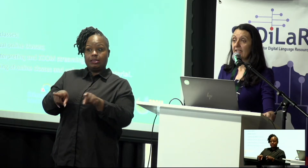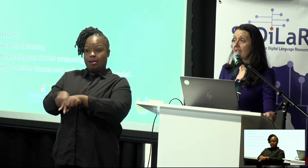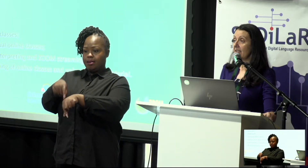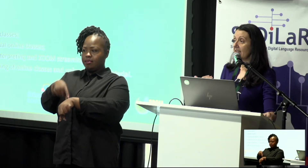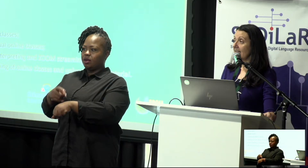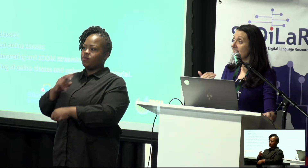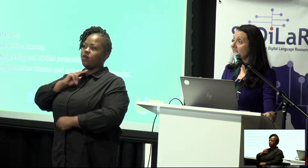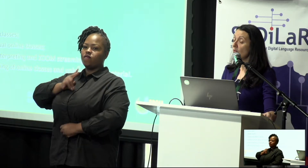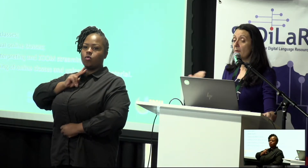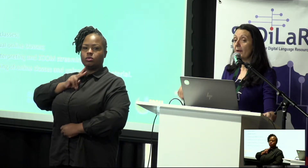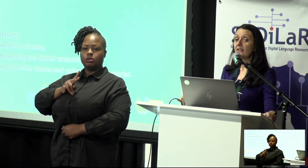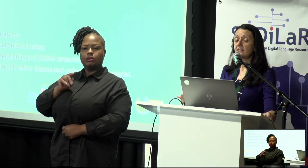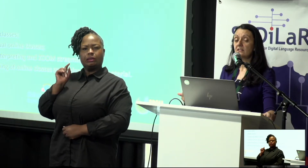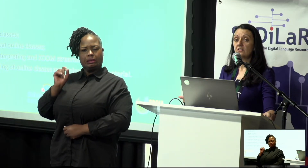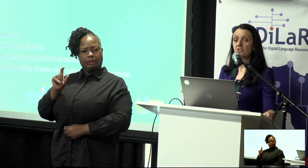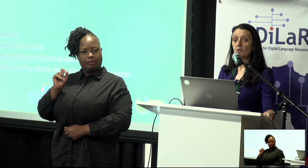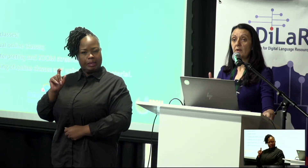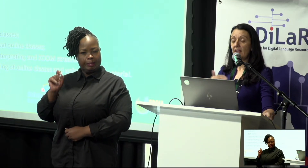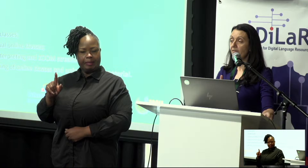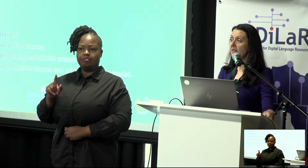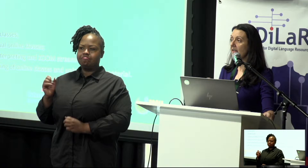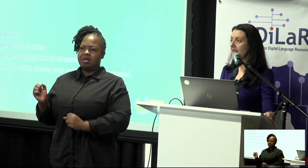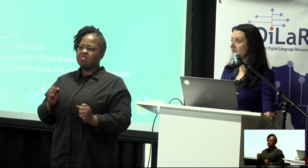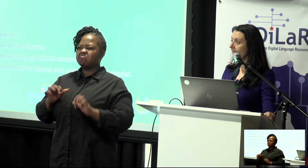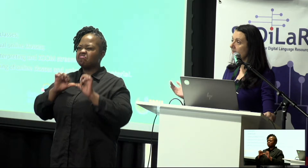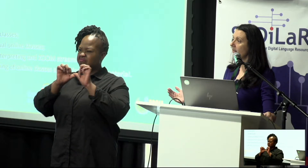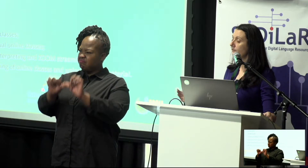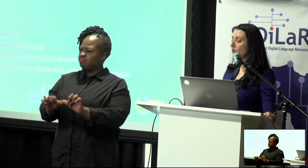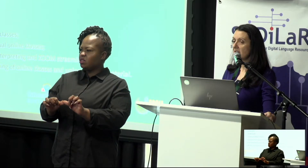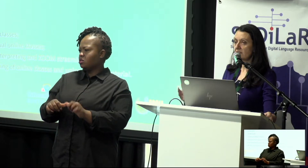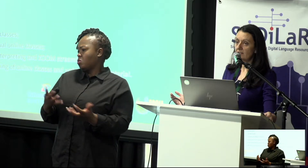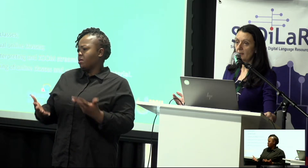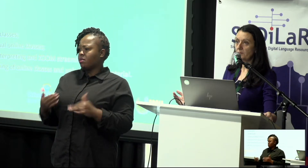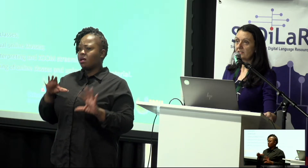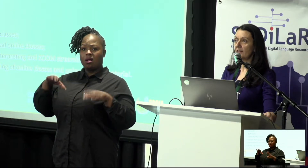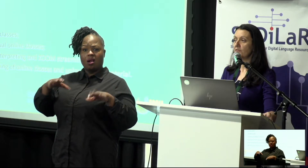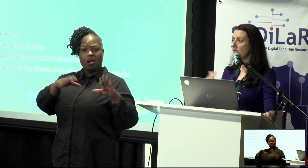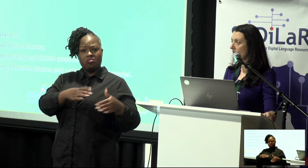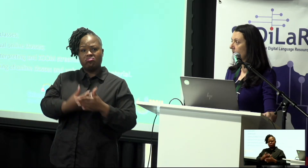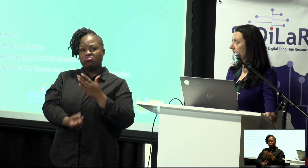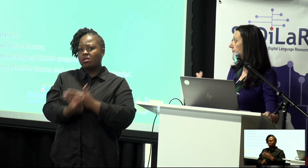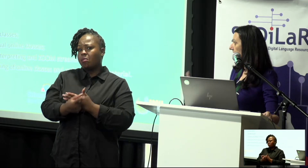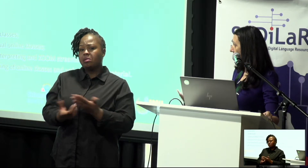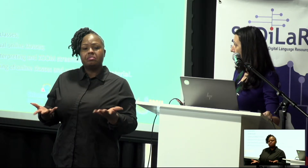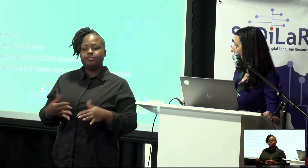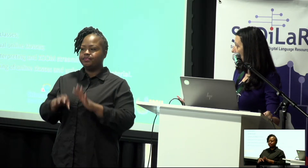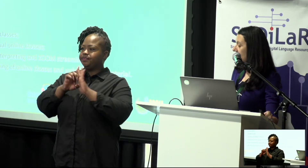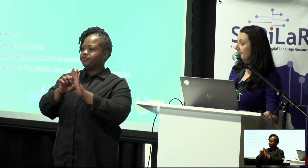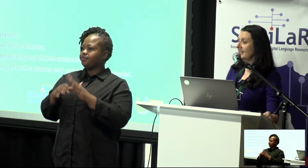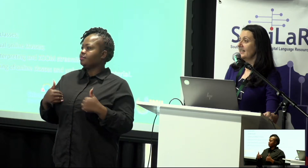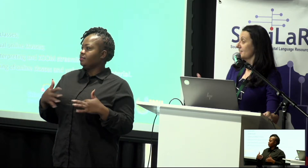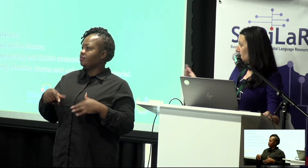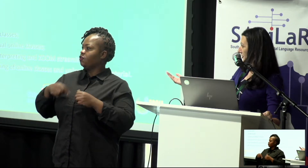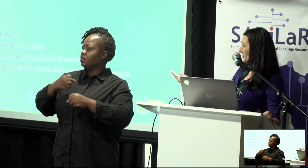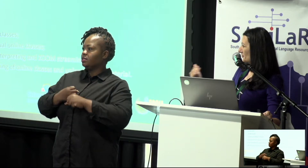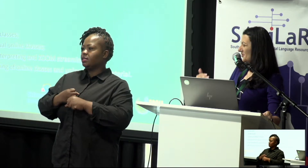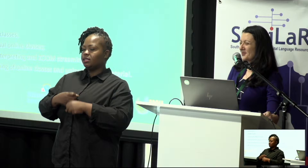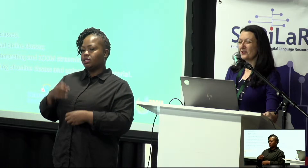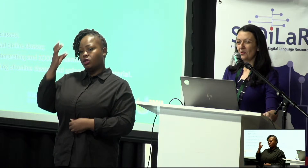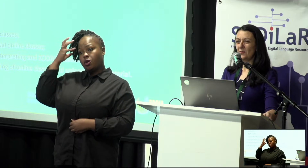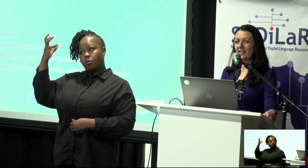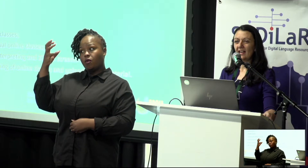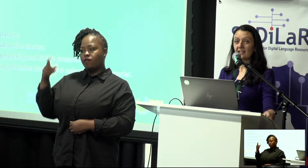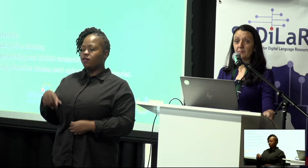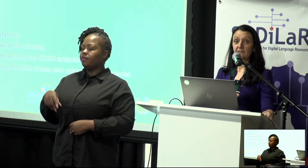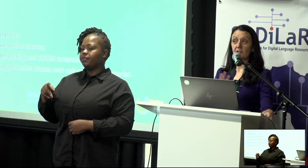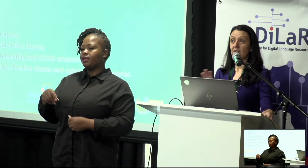voiceovers. That still remains. So whenever there is any kind of crisis on campus, like, for example, in the beginning of the year, as Prof. Langa will